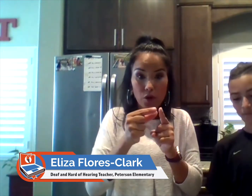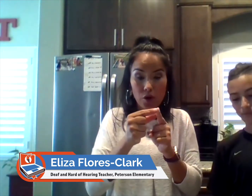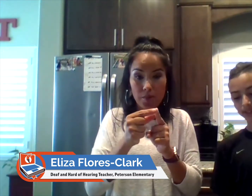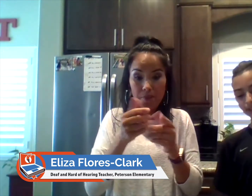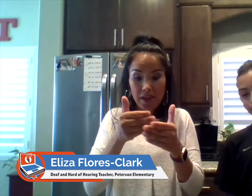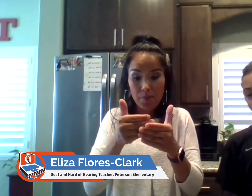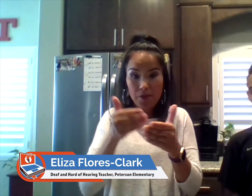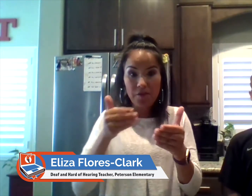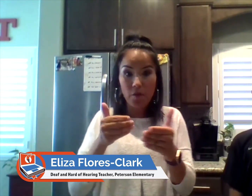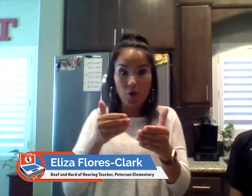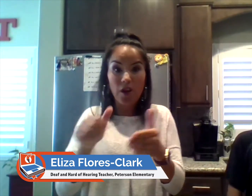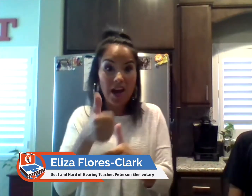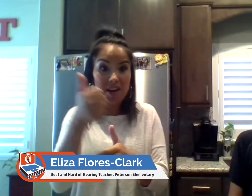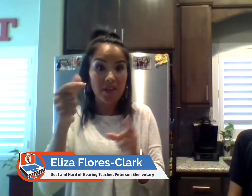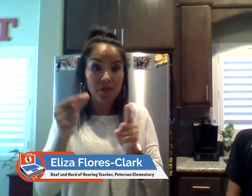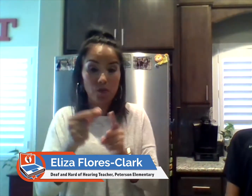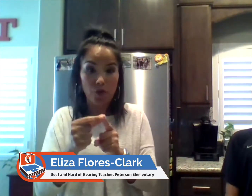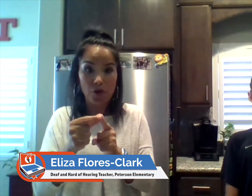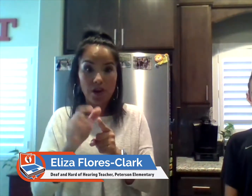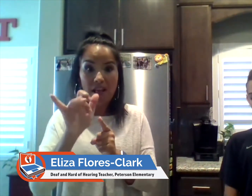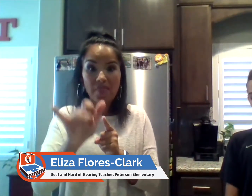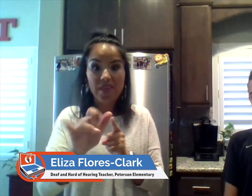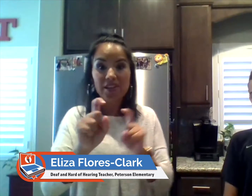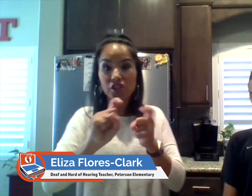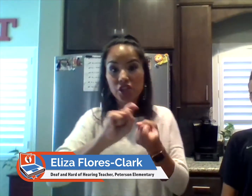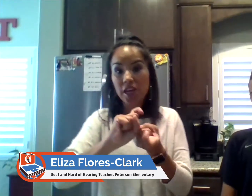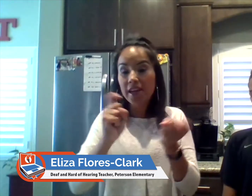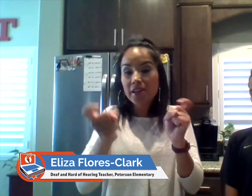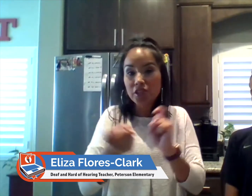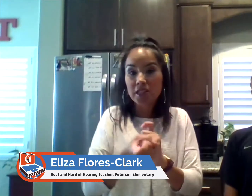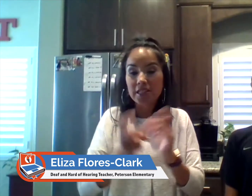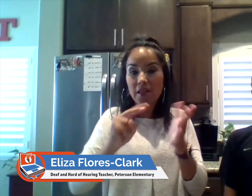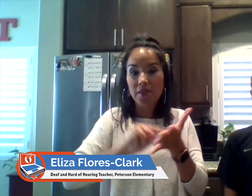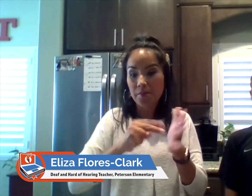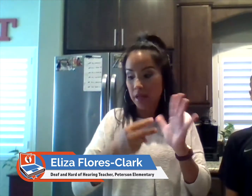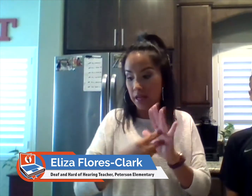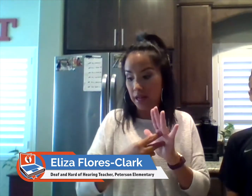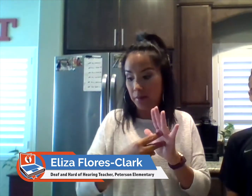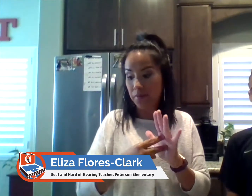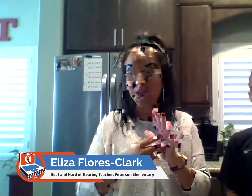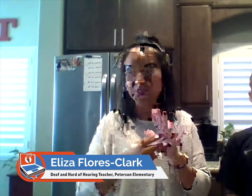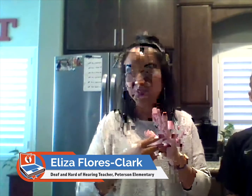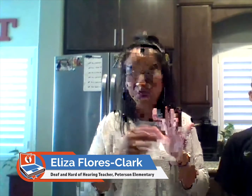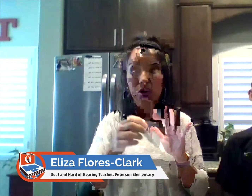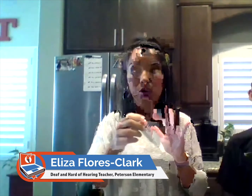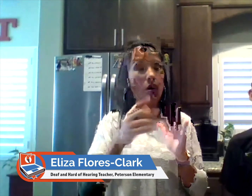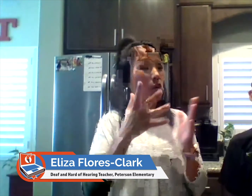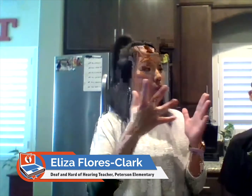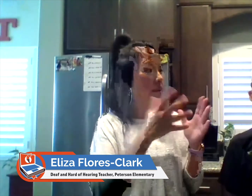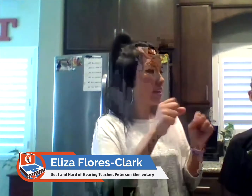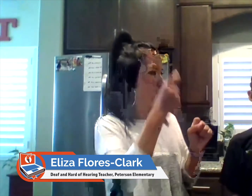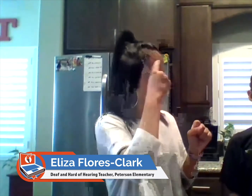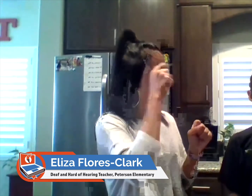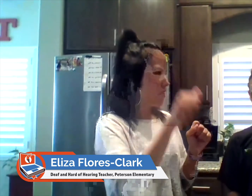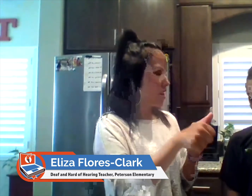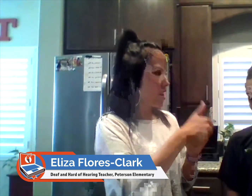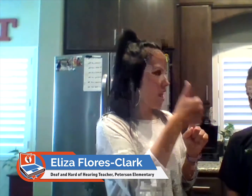word before another word that changes the meaning. So what can you think of